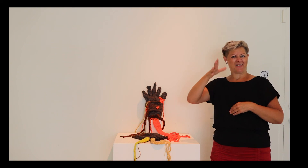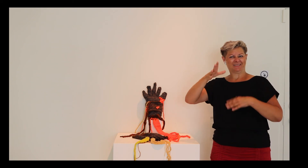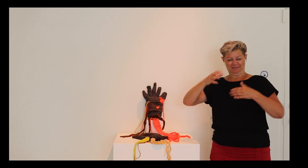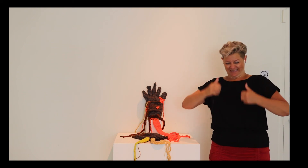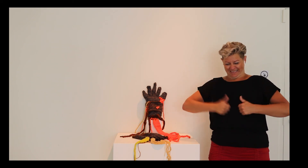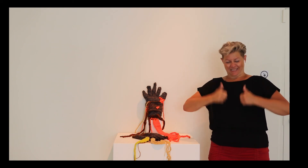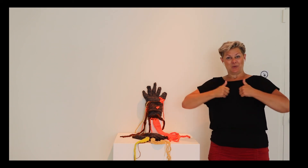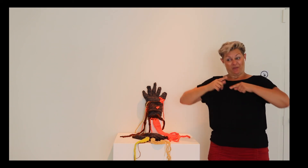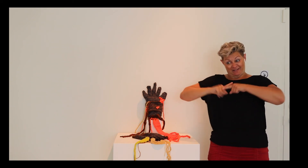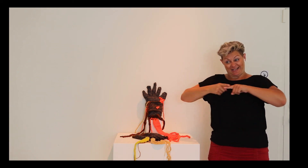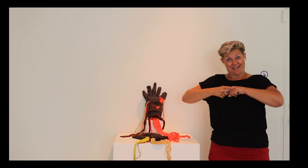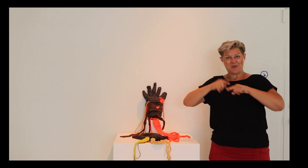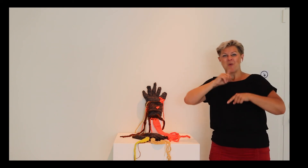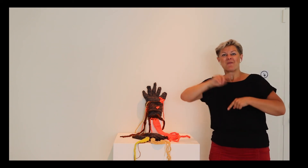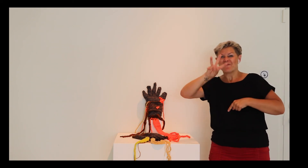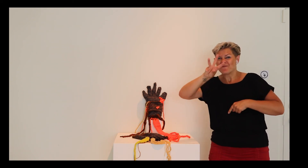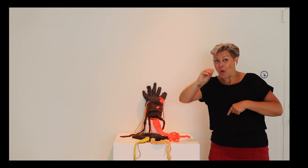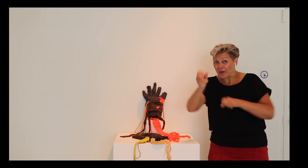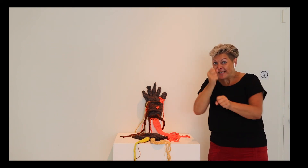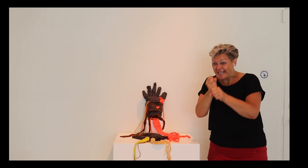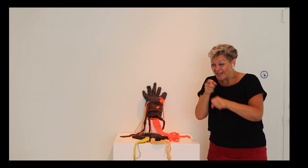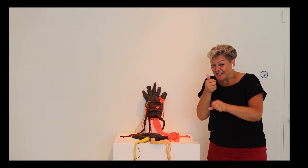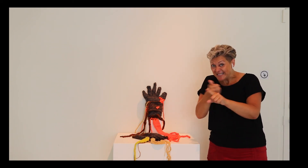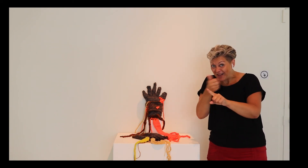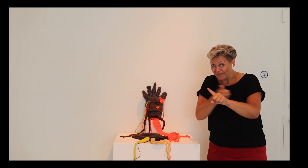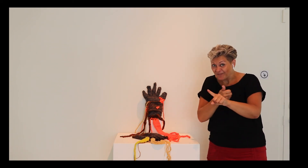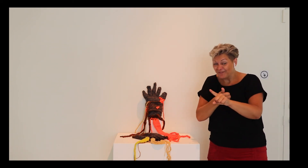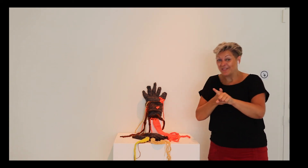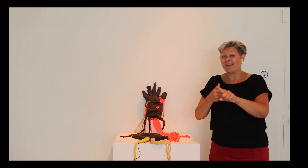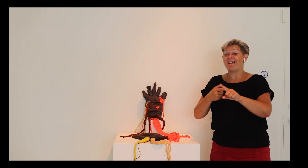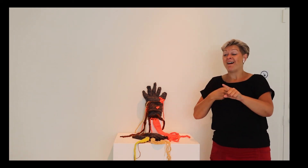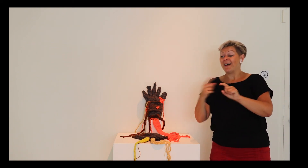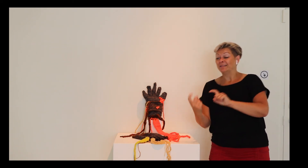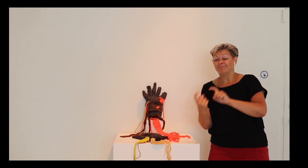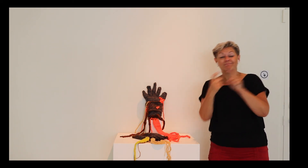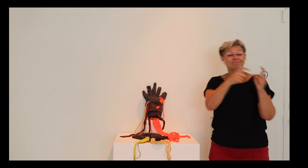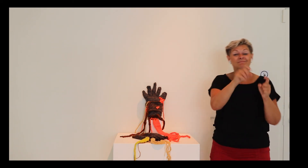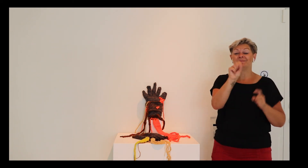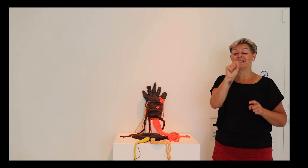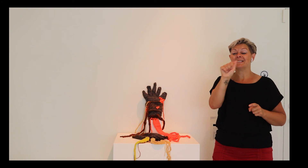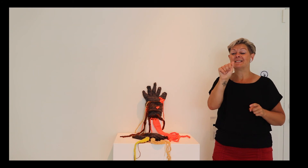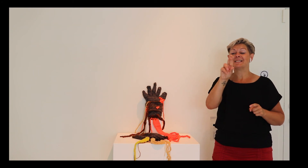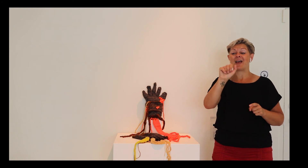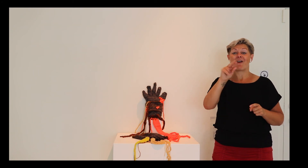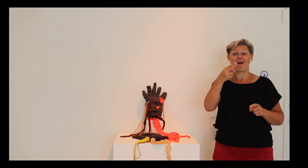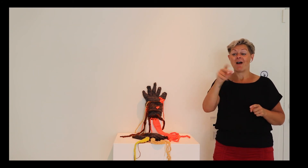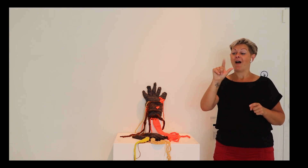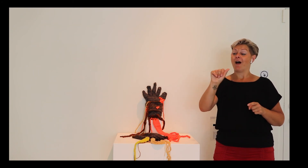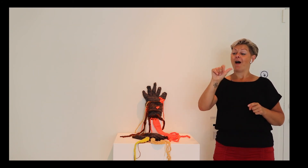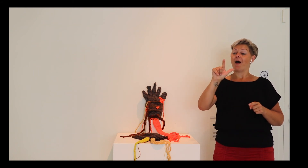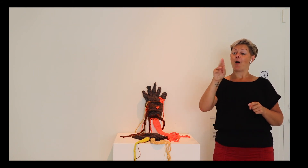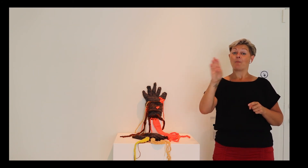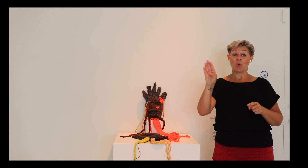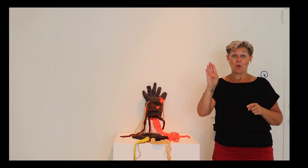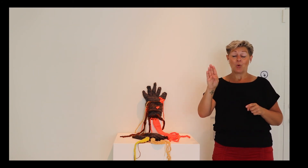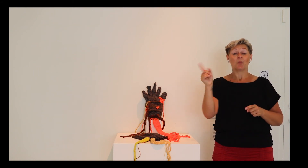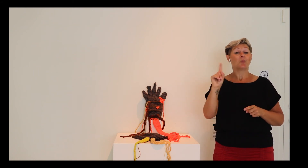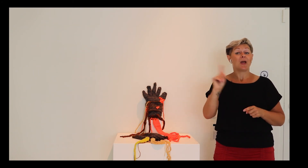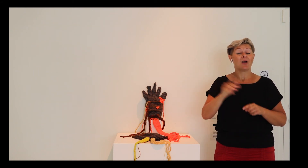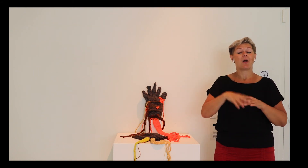40-year-old hand-knitted Orkney jumper. I handed them over to Sarah Albu in Montreal, Quebec, Canada,